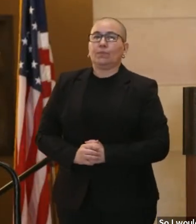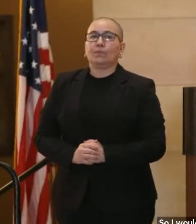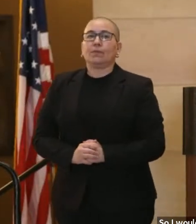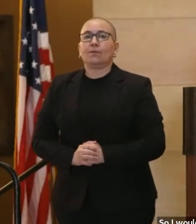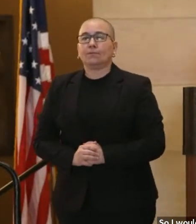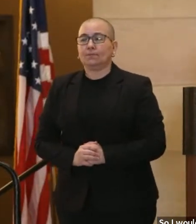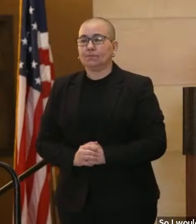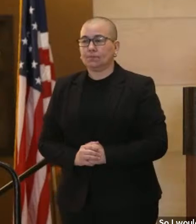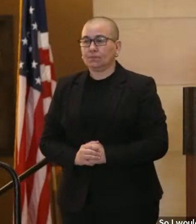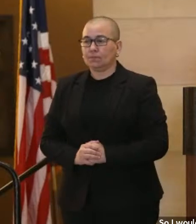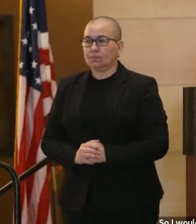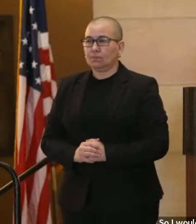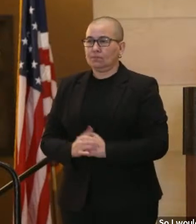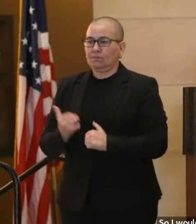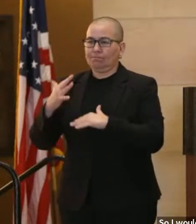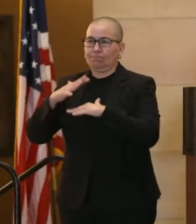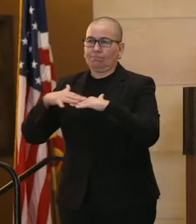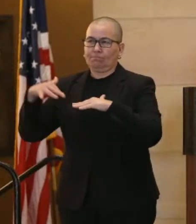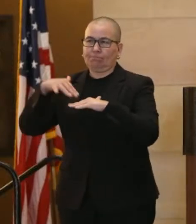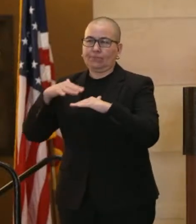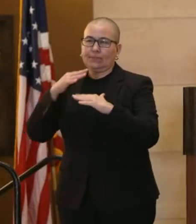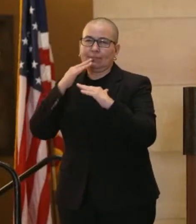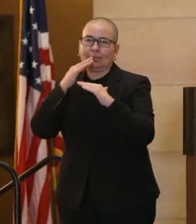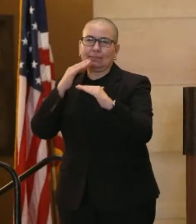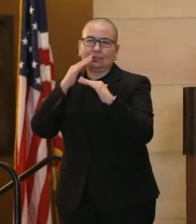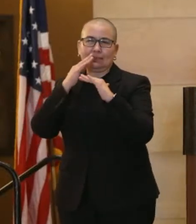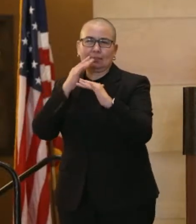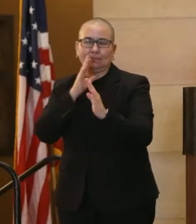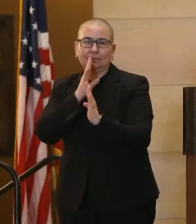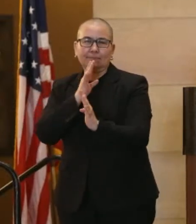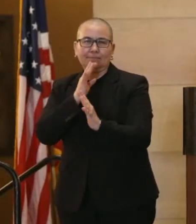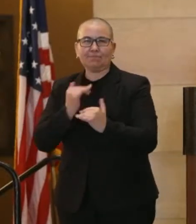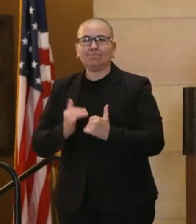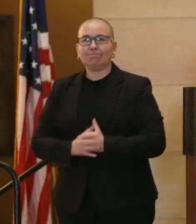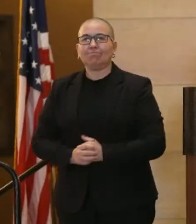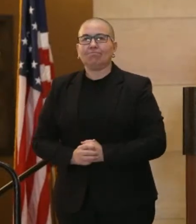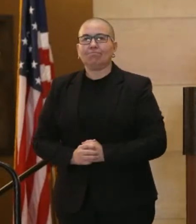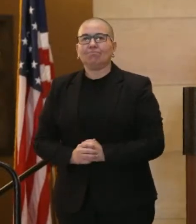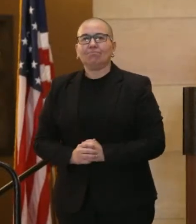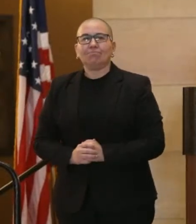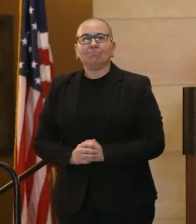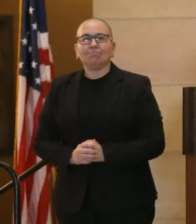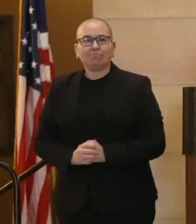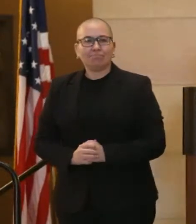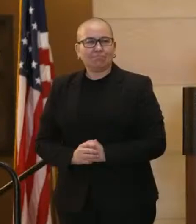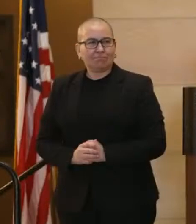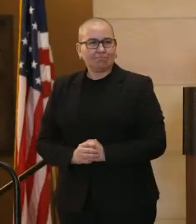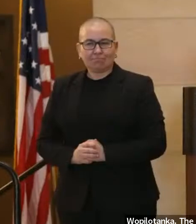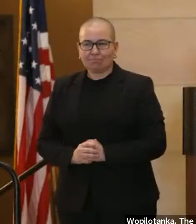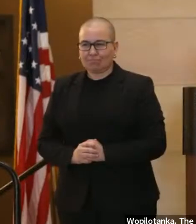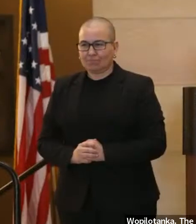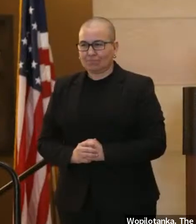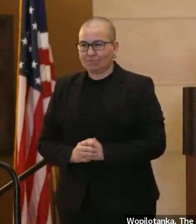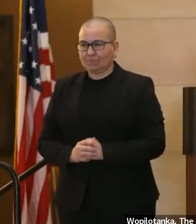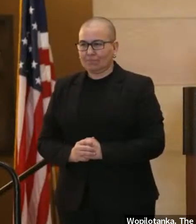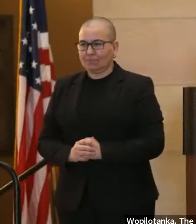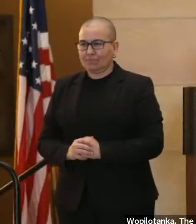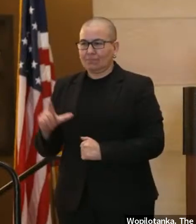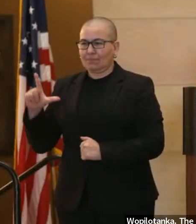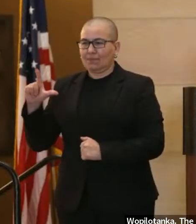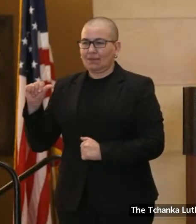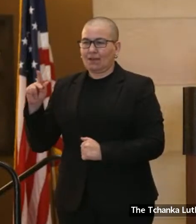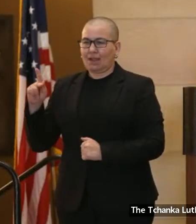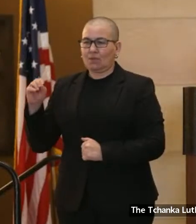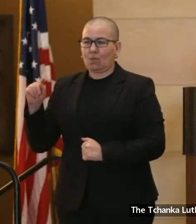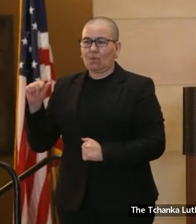Wopila Tanka Le Ta Chunkaluta we me na si chugala kota hemacha rose was hot kota emataha